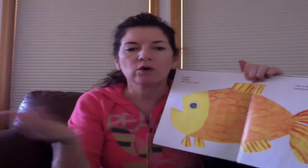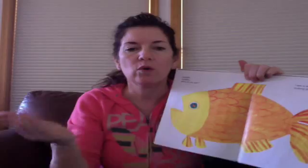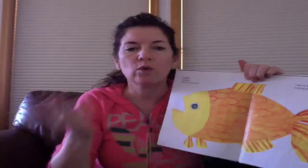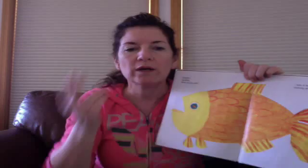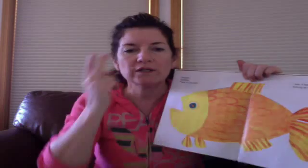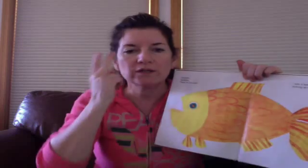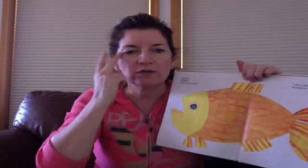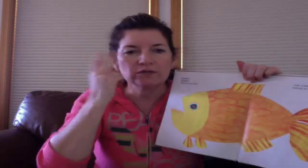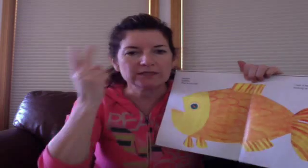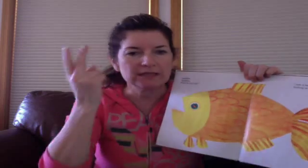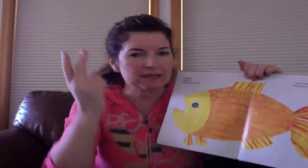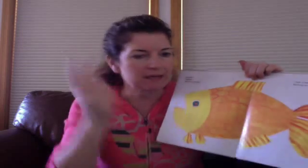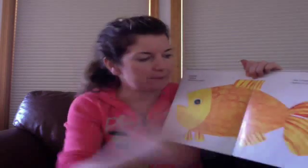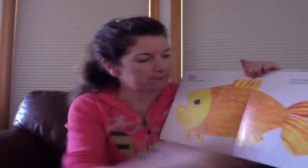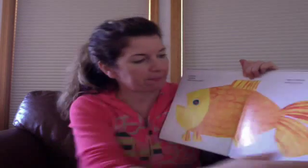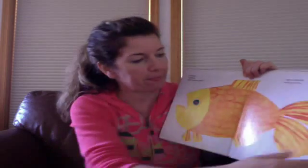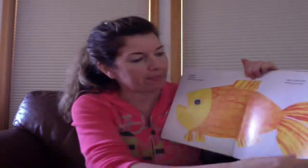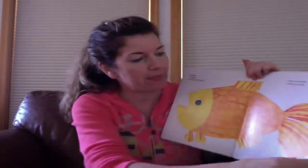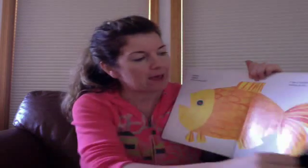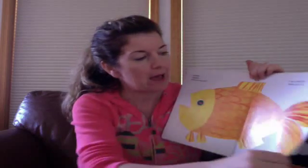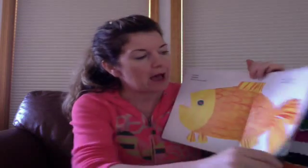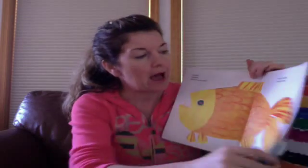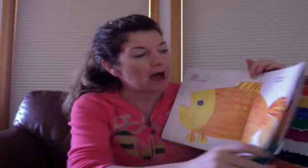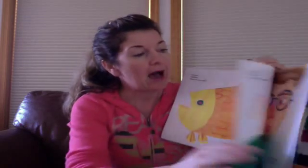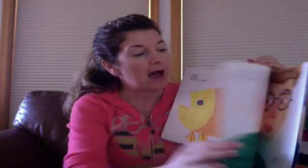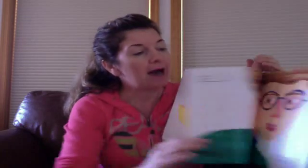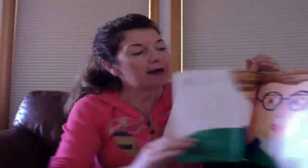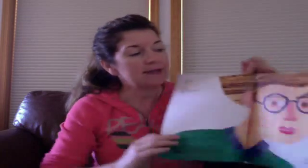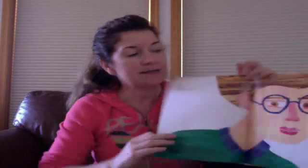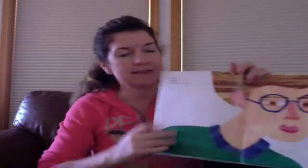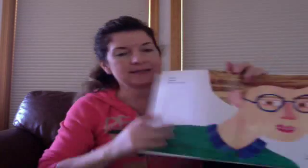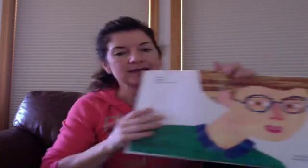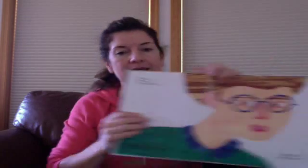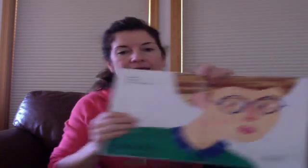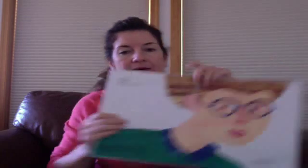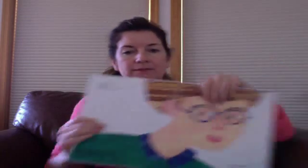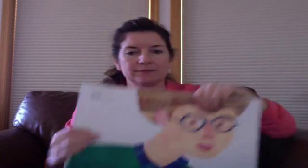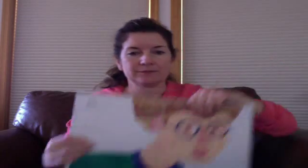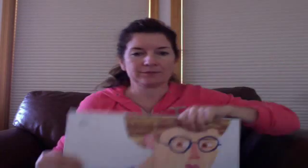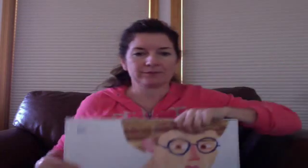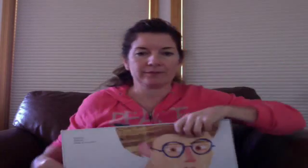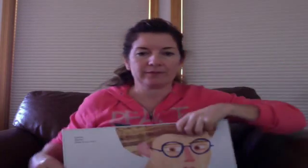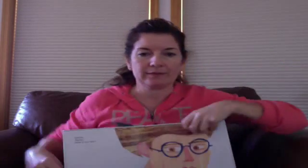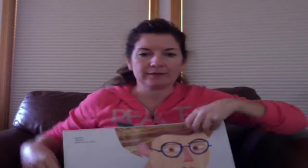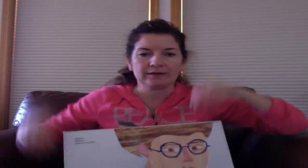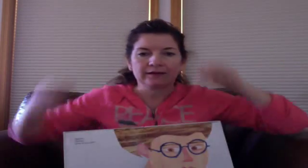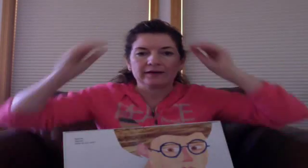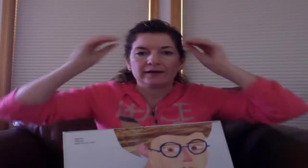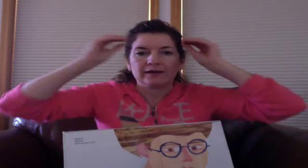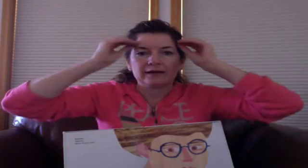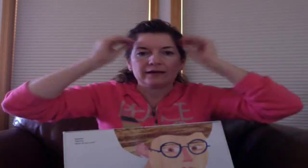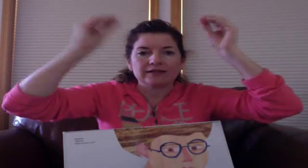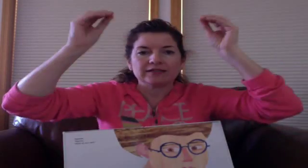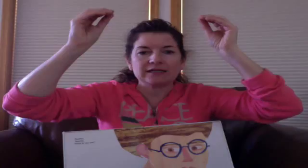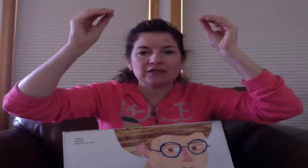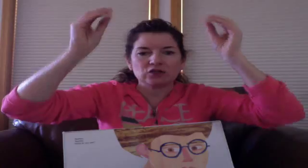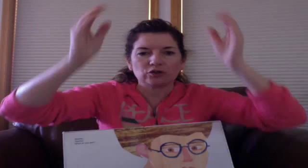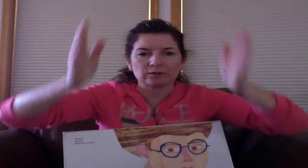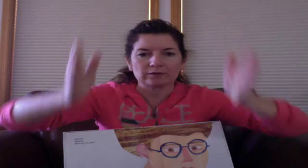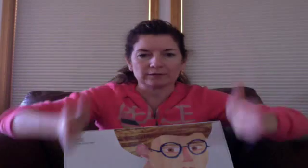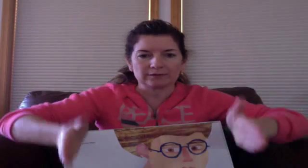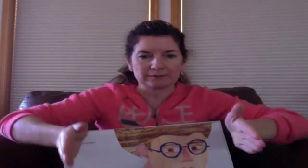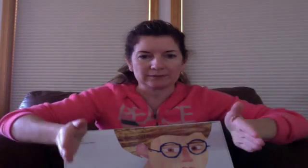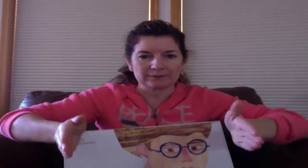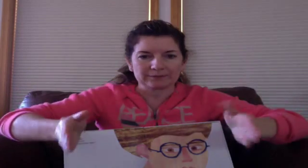what do you see? I see a teacher.